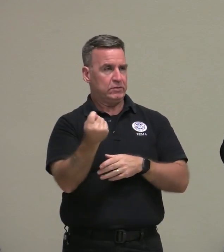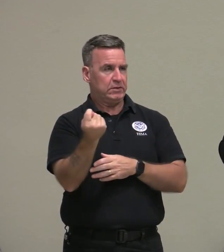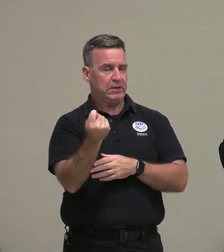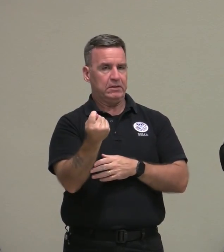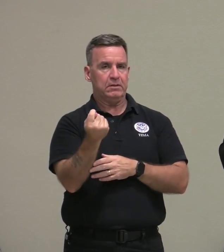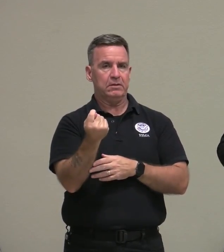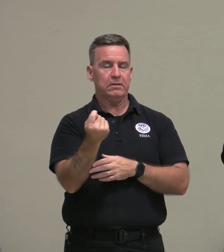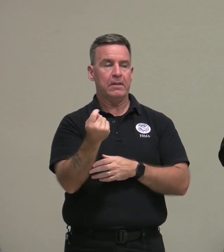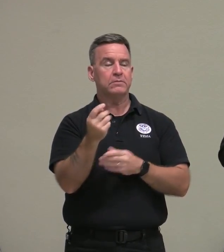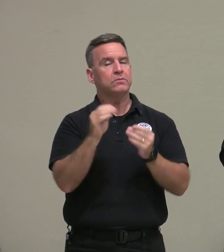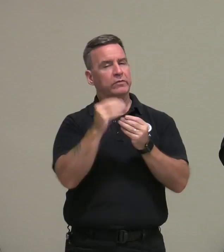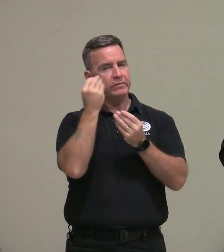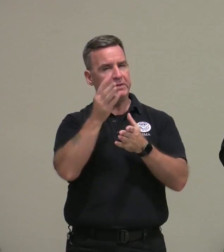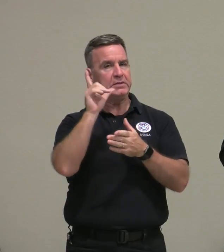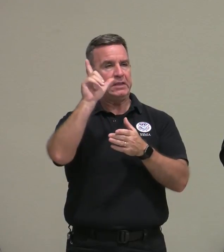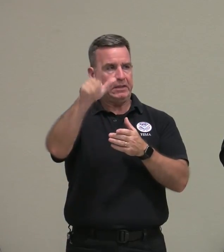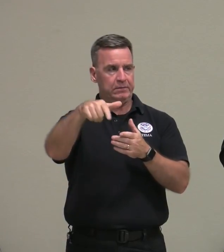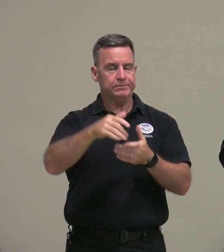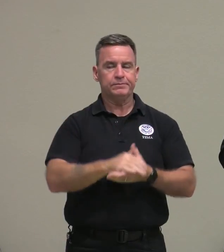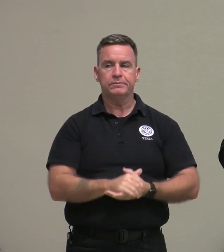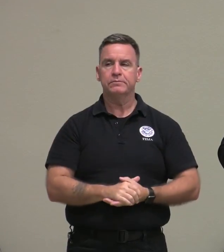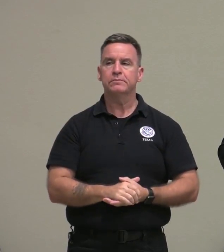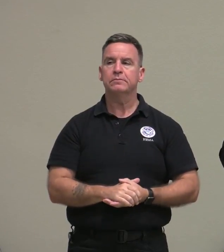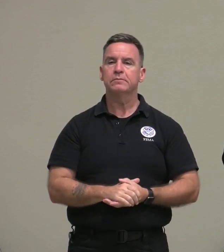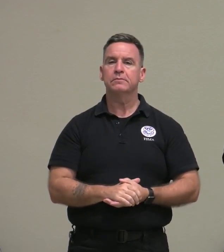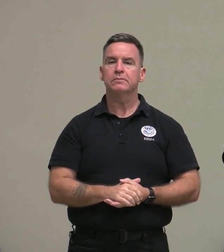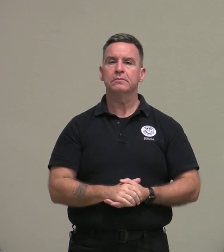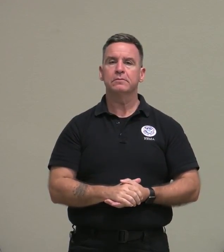So more information will come after that.